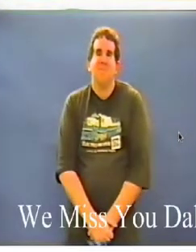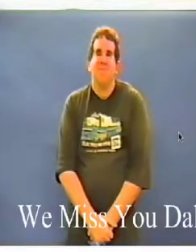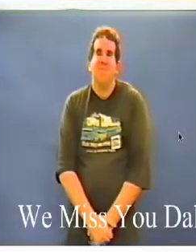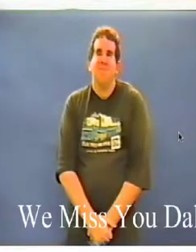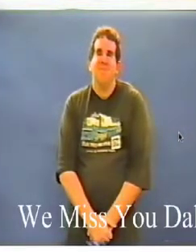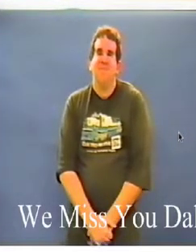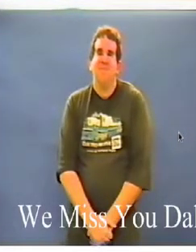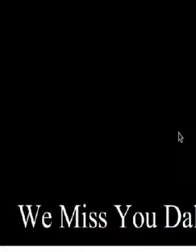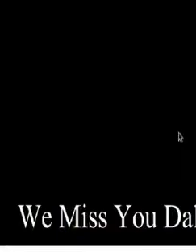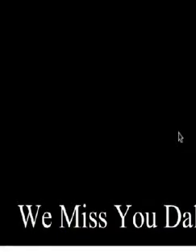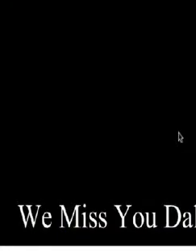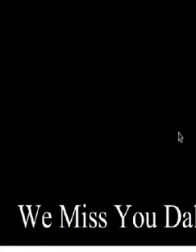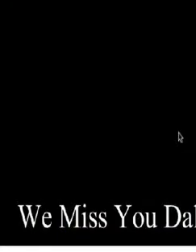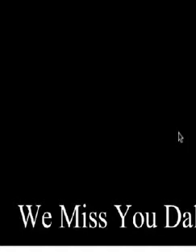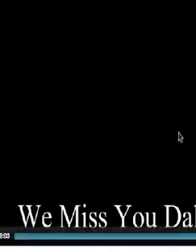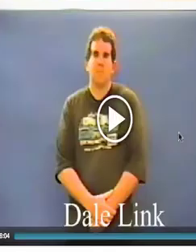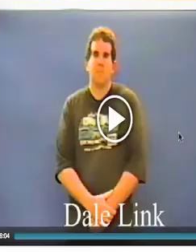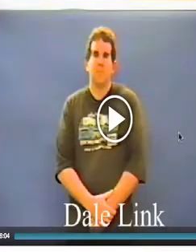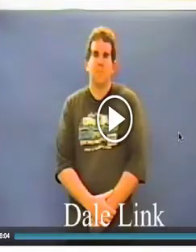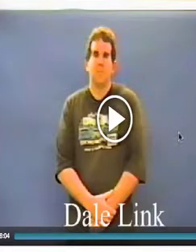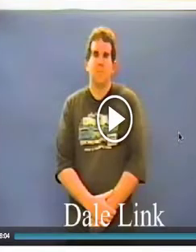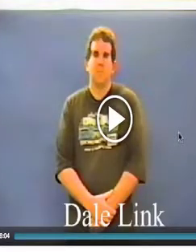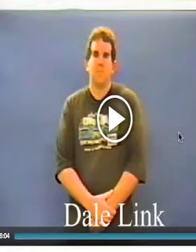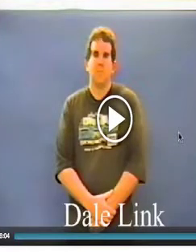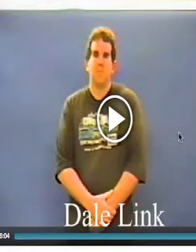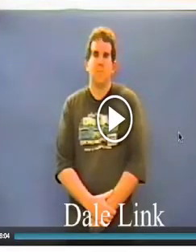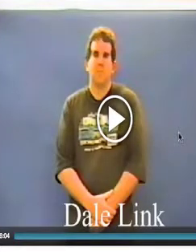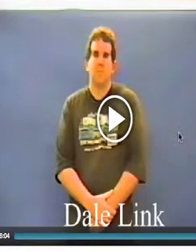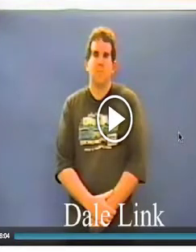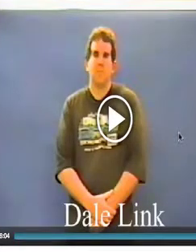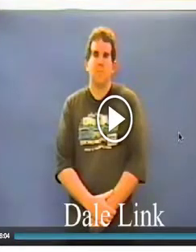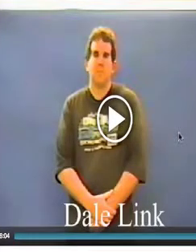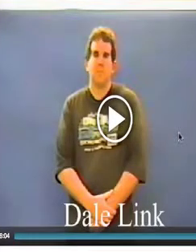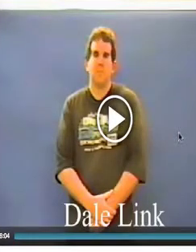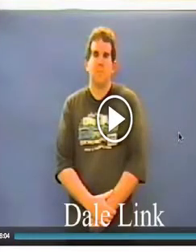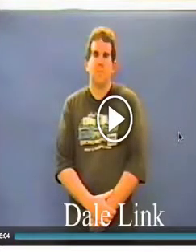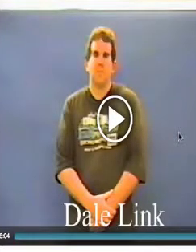And after that, I just headed on home.